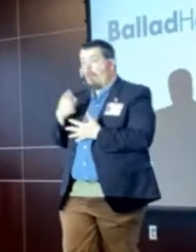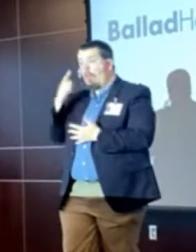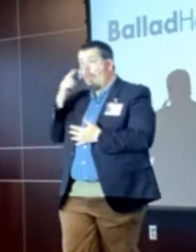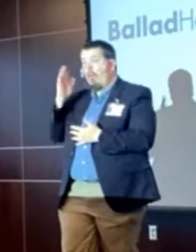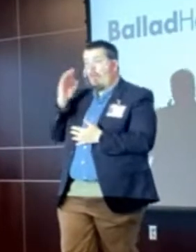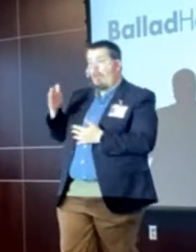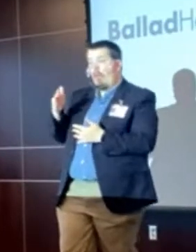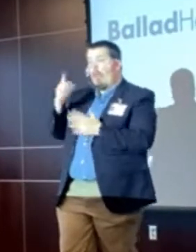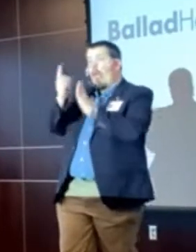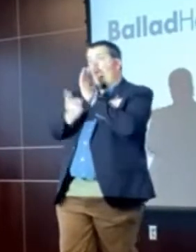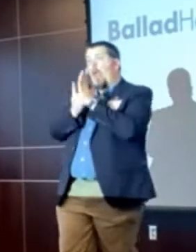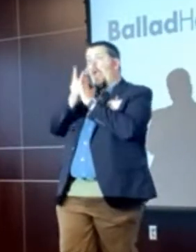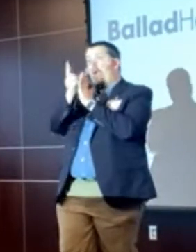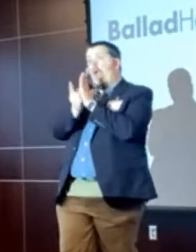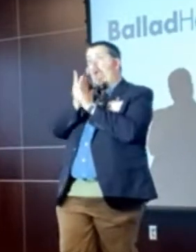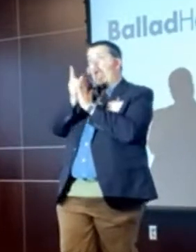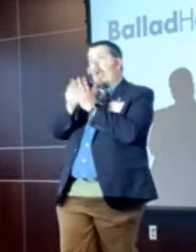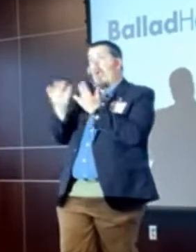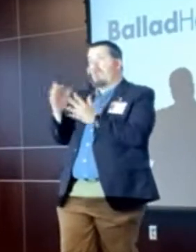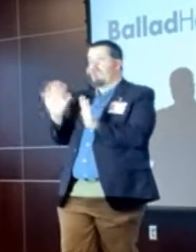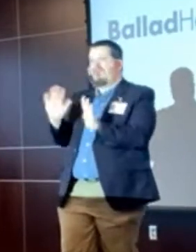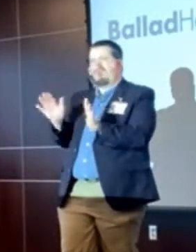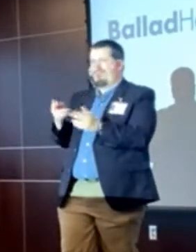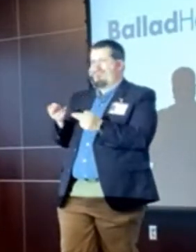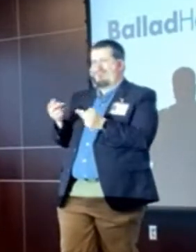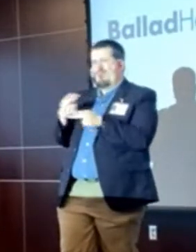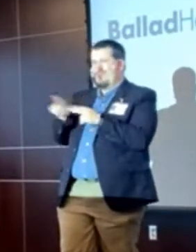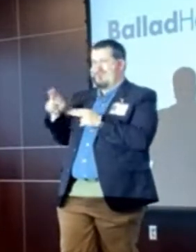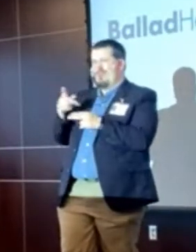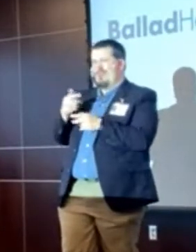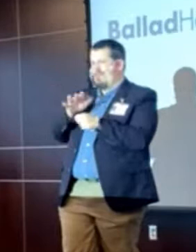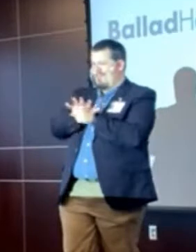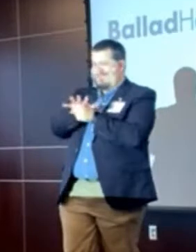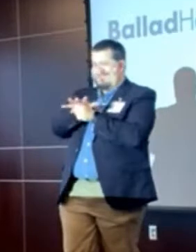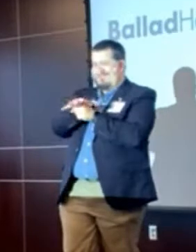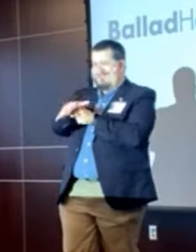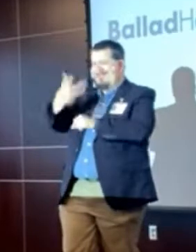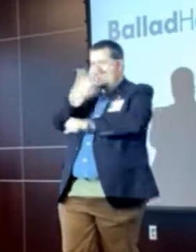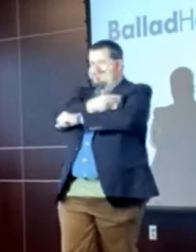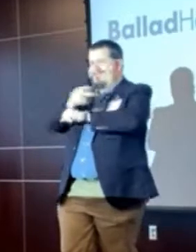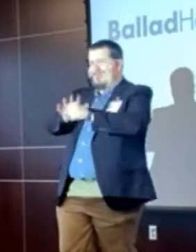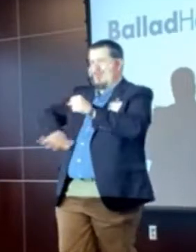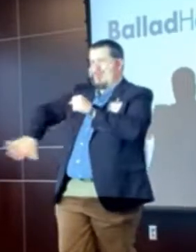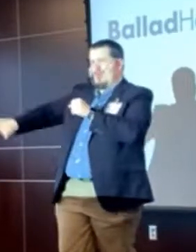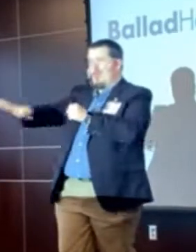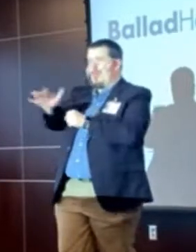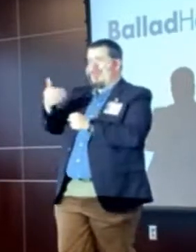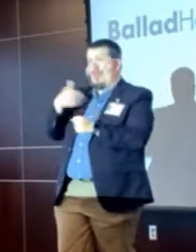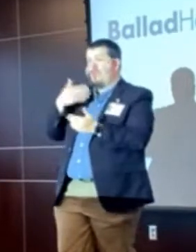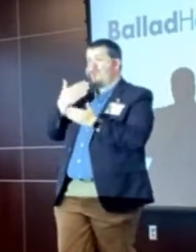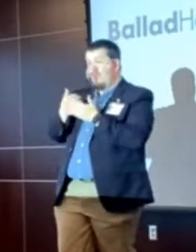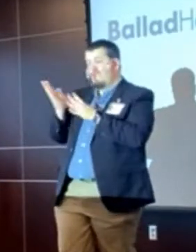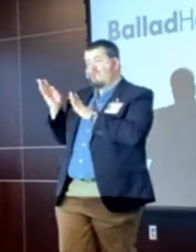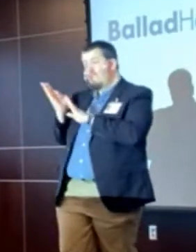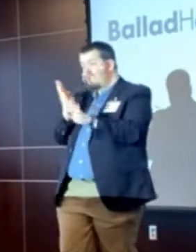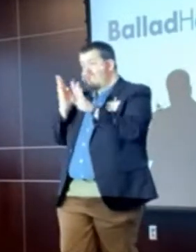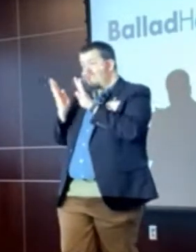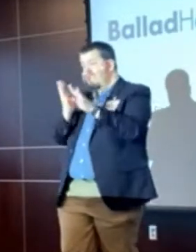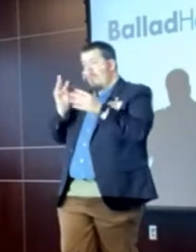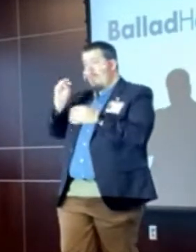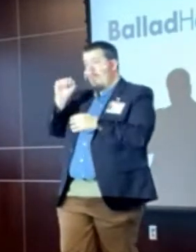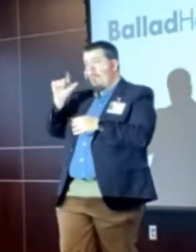there's going to be hour-long waits. There's not. There's plenty of vaccine supply all across the region. So we had a good steady stream at the